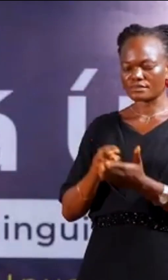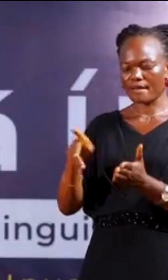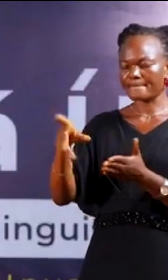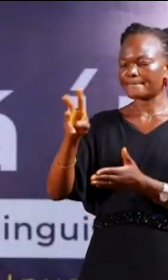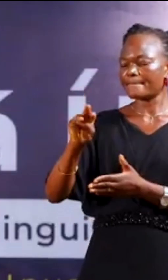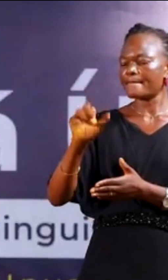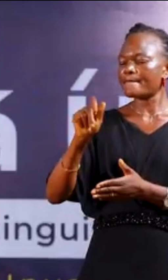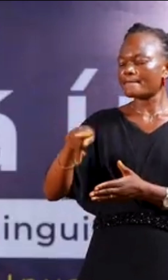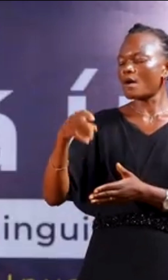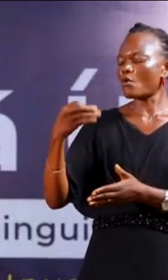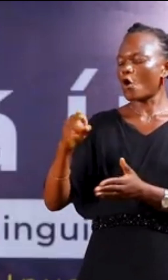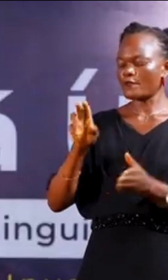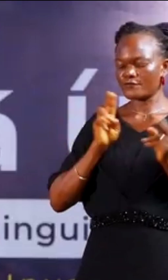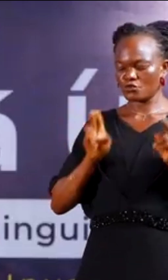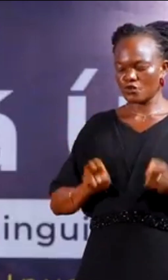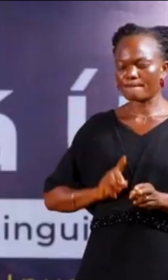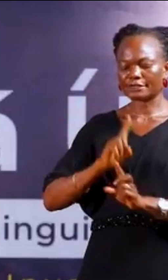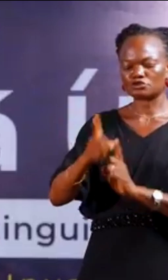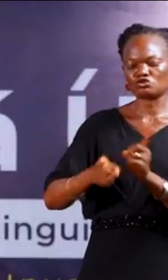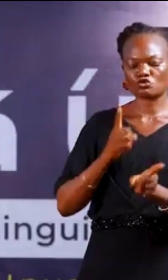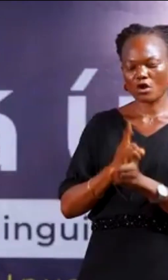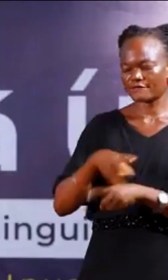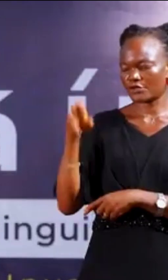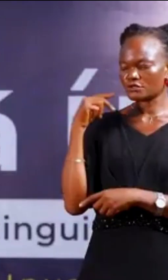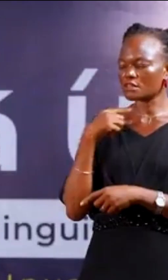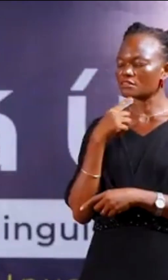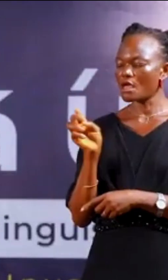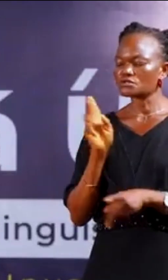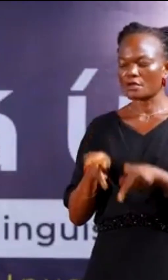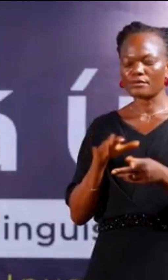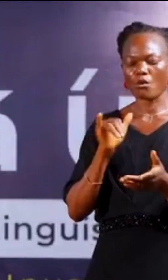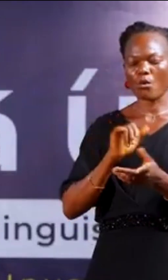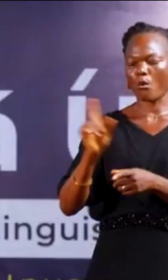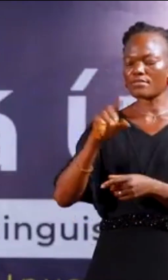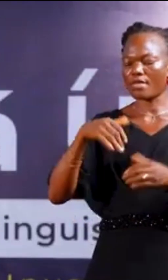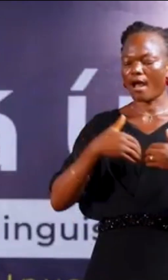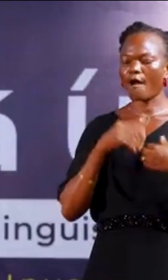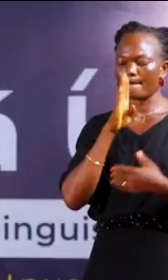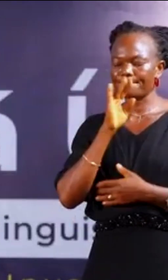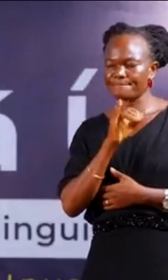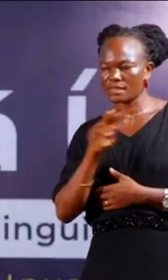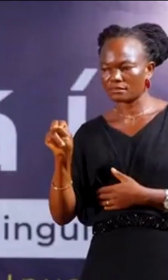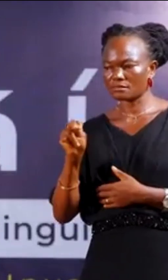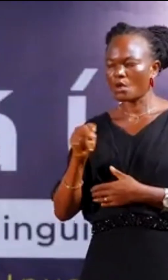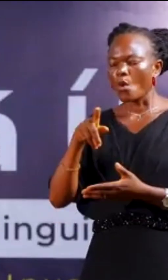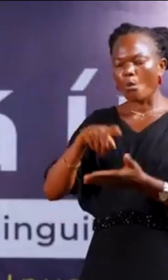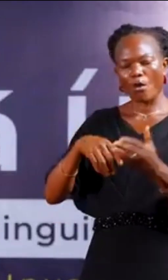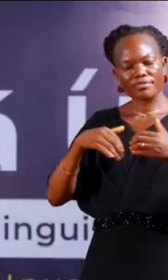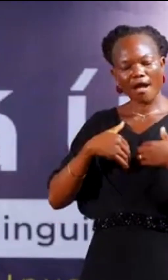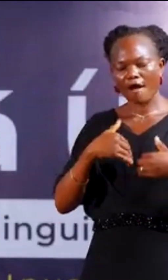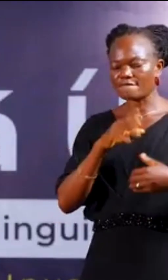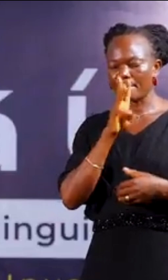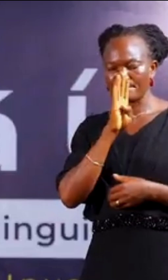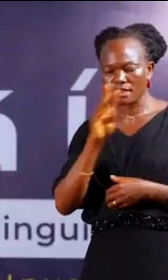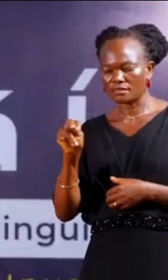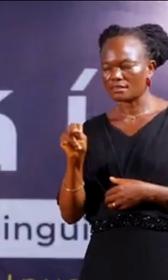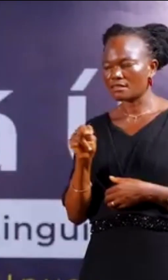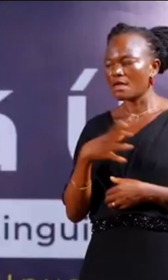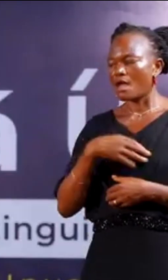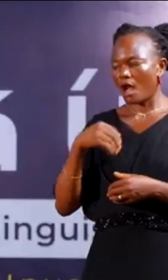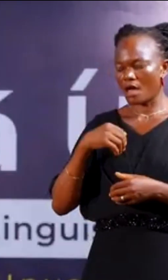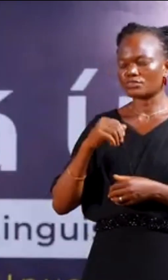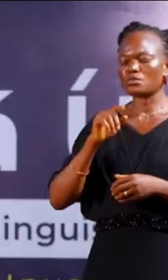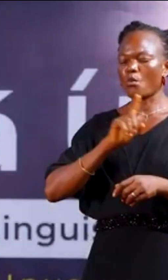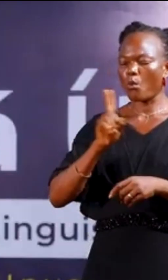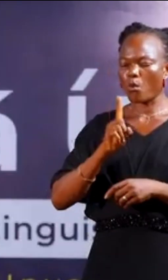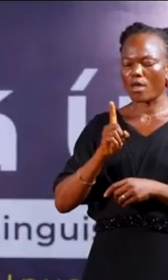geography. History tells a people where they had been, what they have been, and